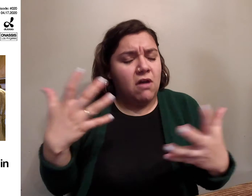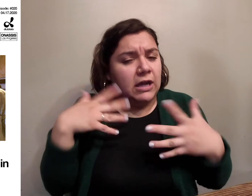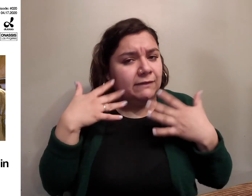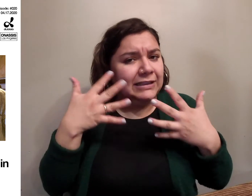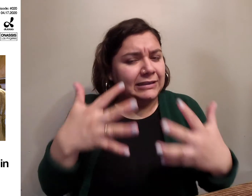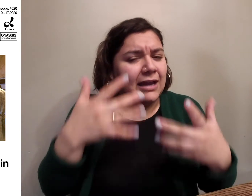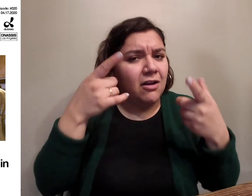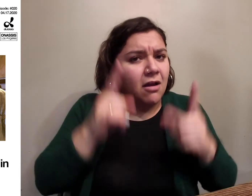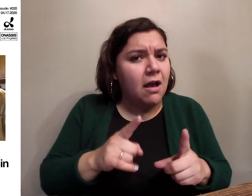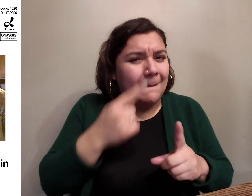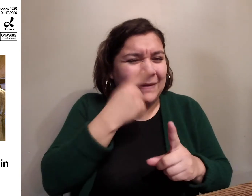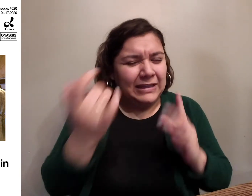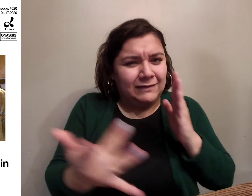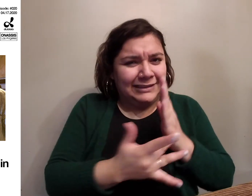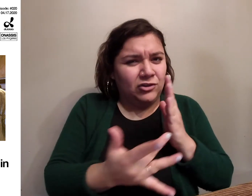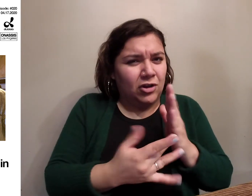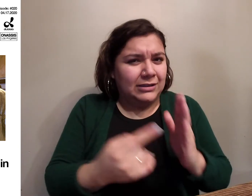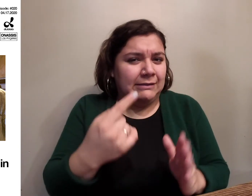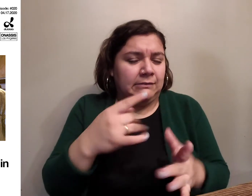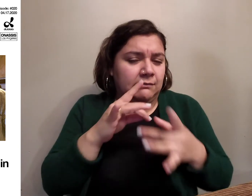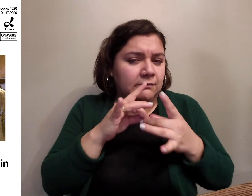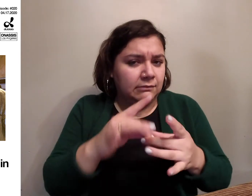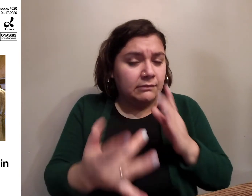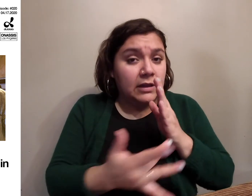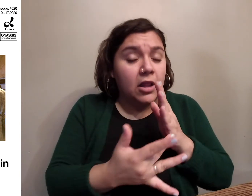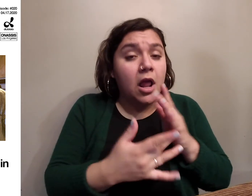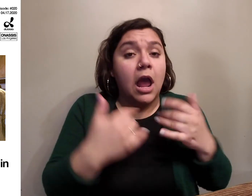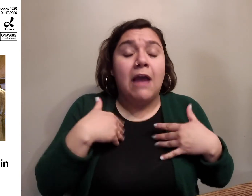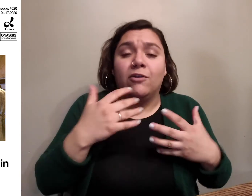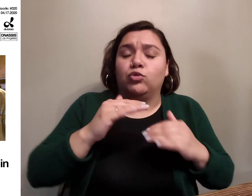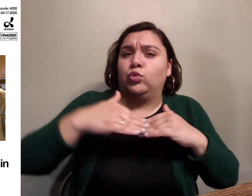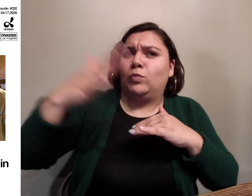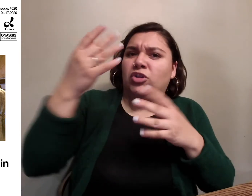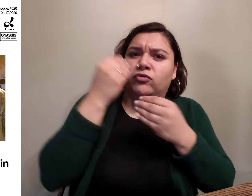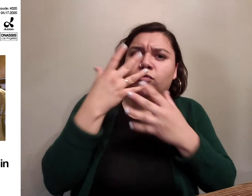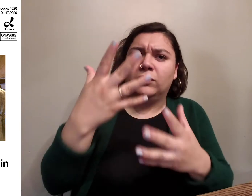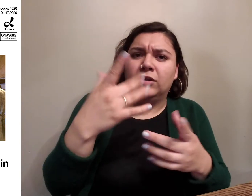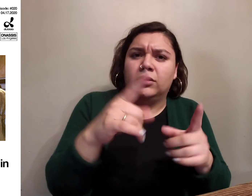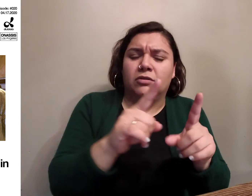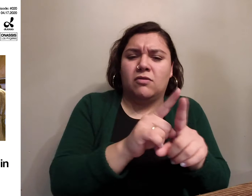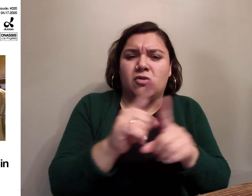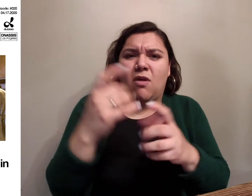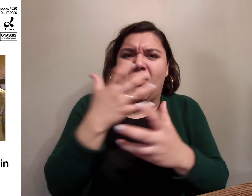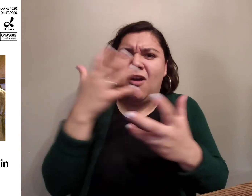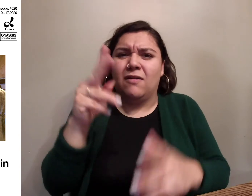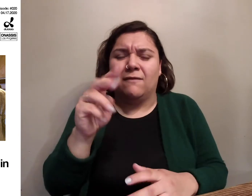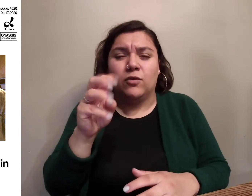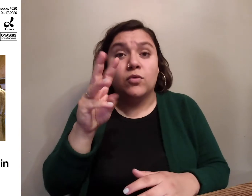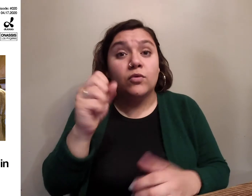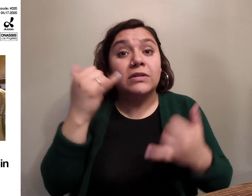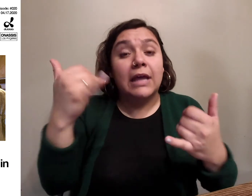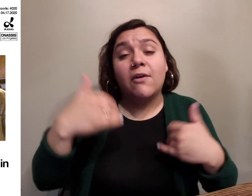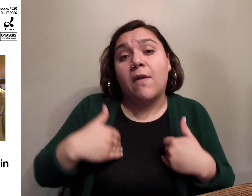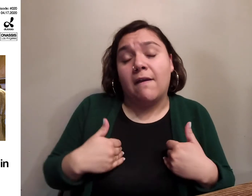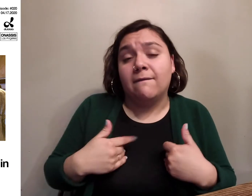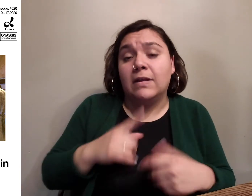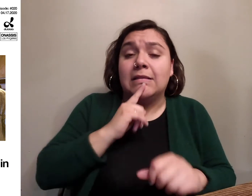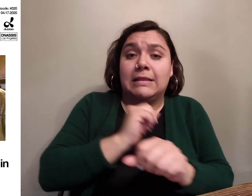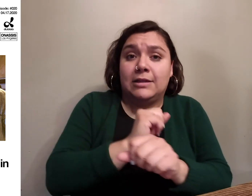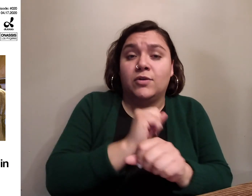technology and by having too much information and too much news. And then now you have literally